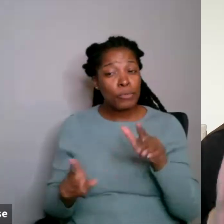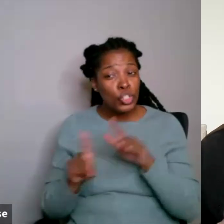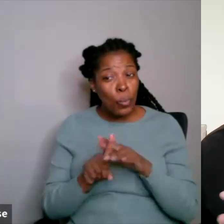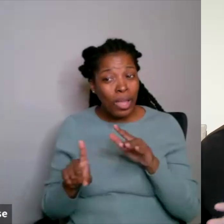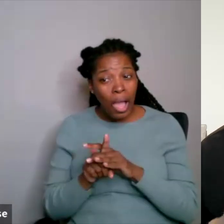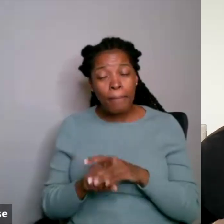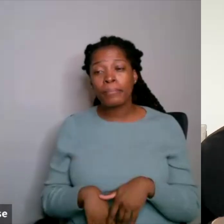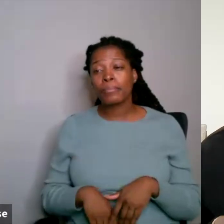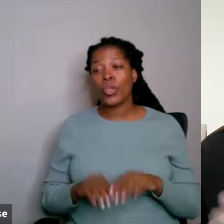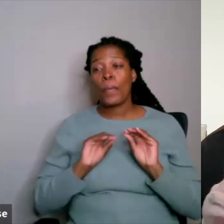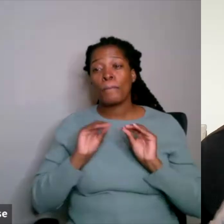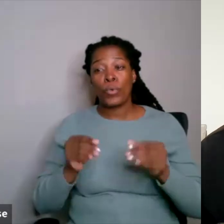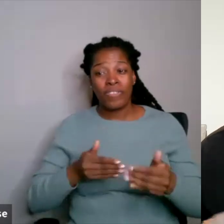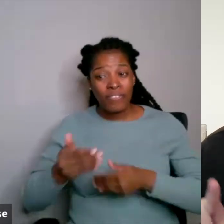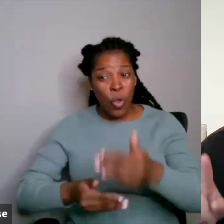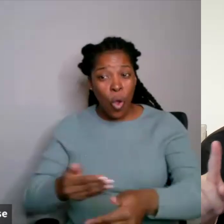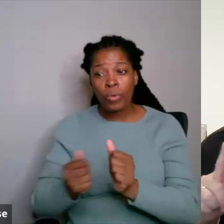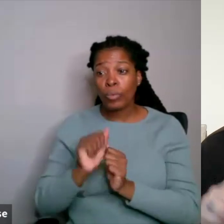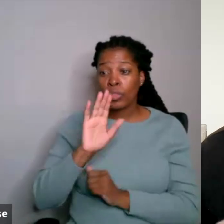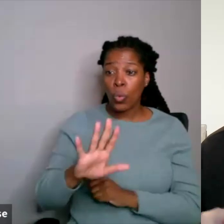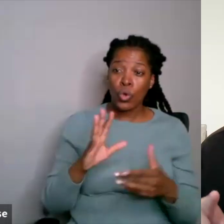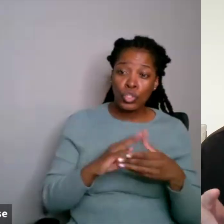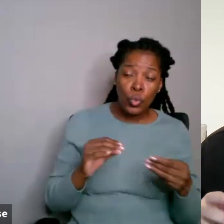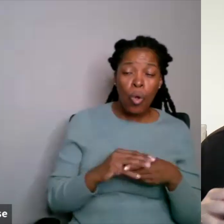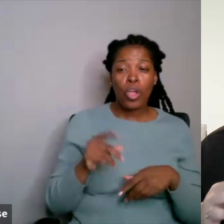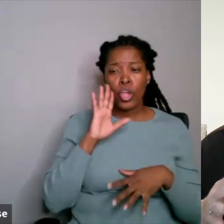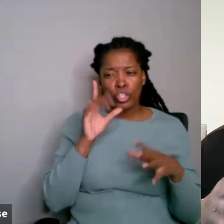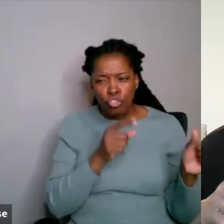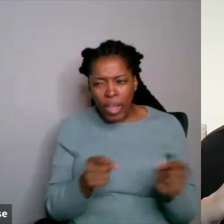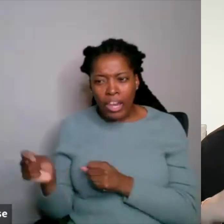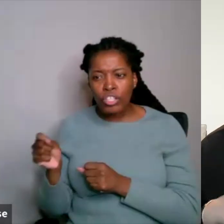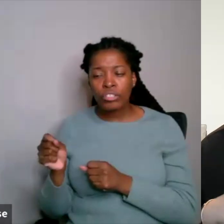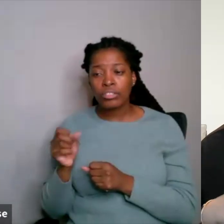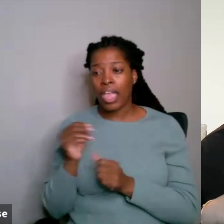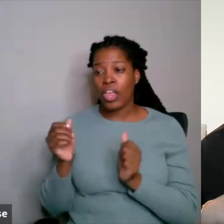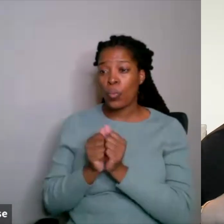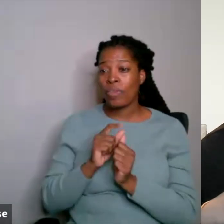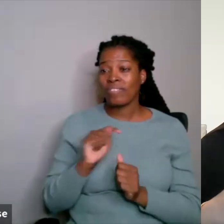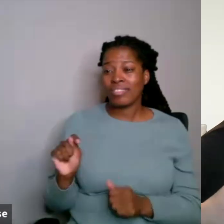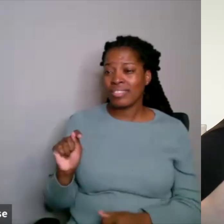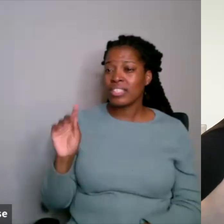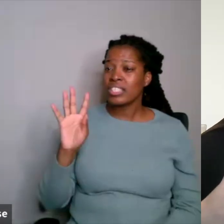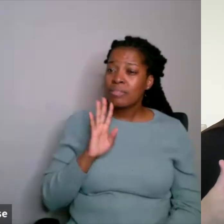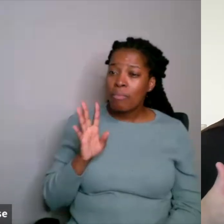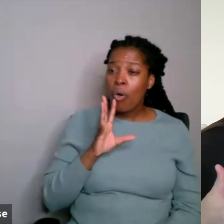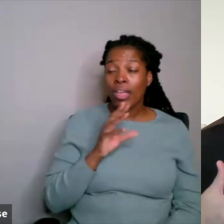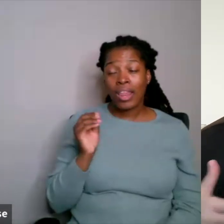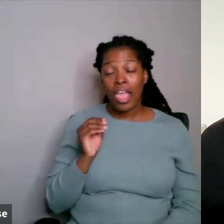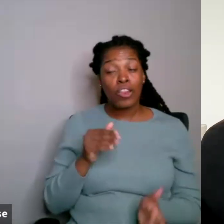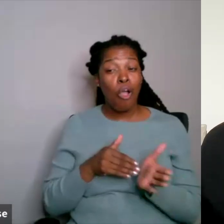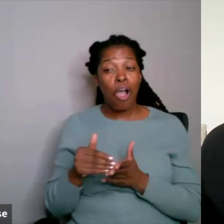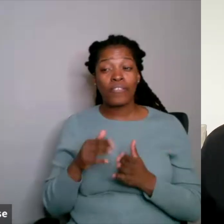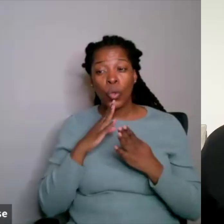keep moving forward with your story, with your strategy, and with the spoken and often